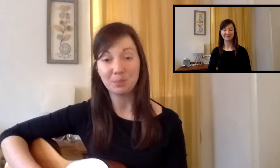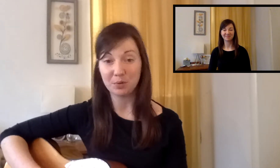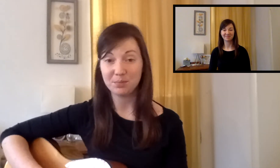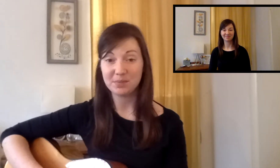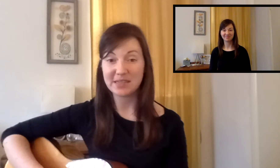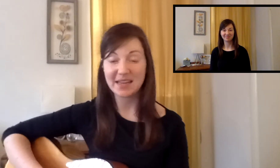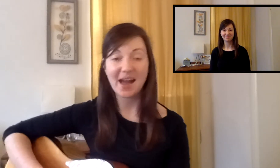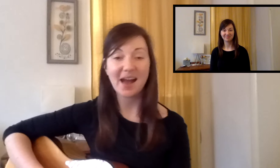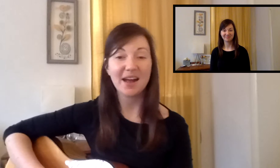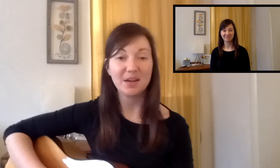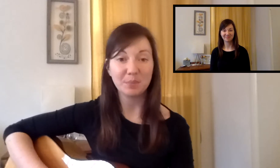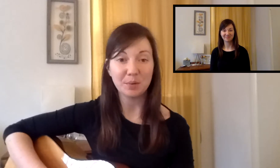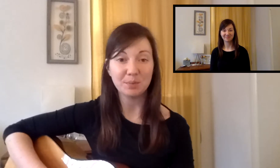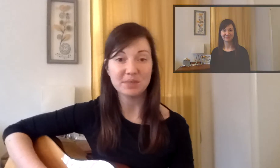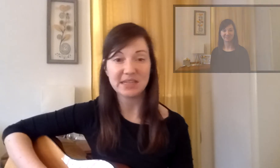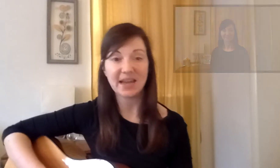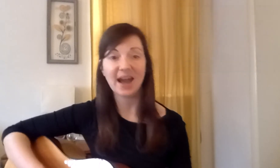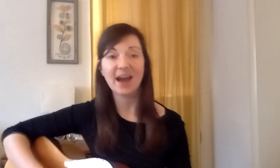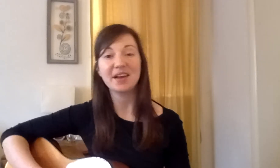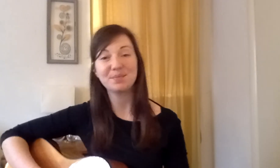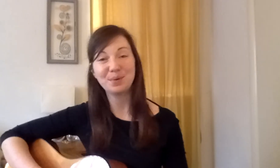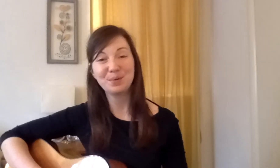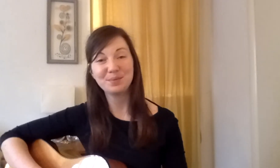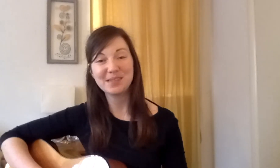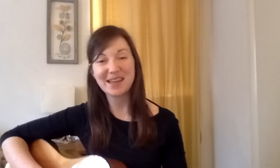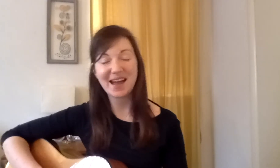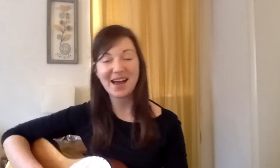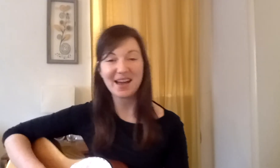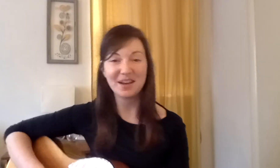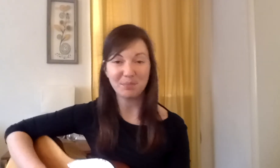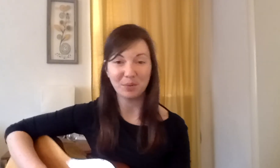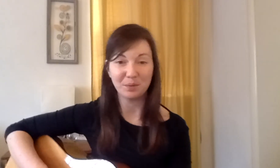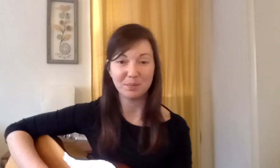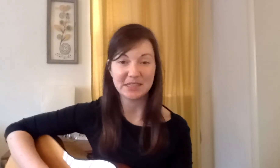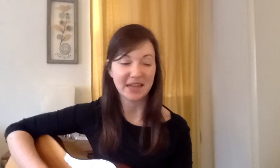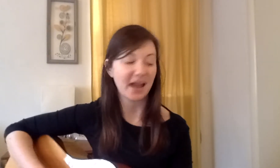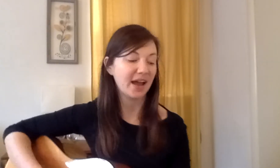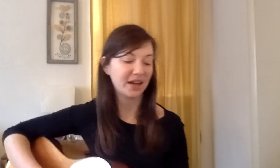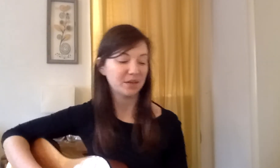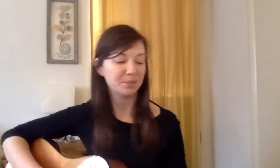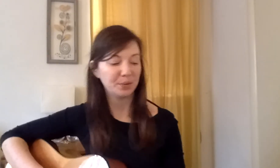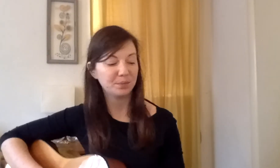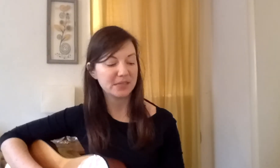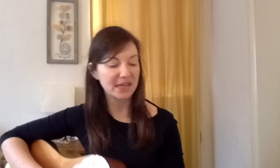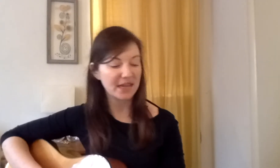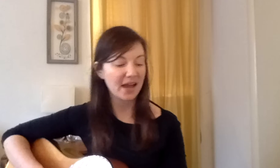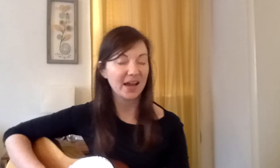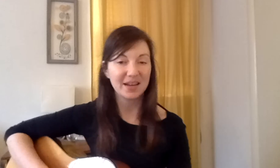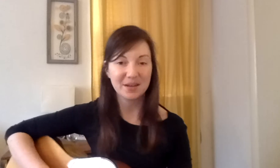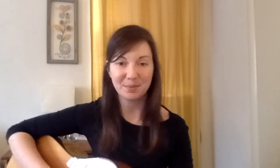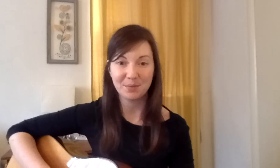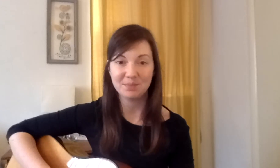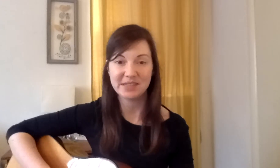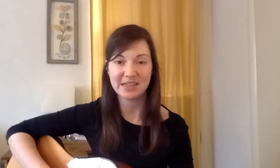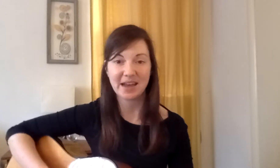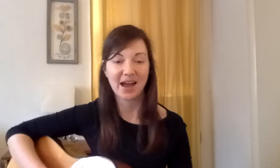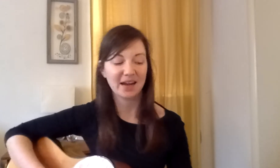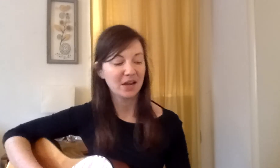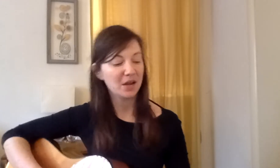Boom de-yada, boom de-yada, boom de-yada, boom de-yada, boom de-yada, boom de-yada,